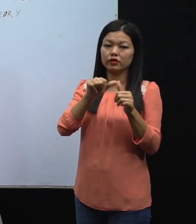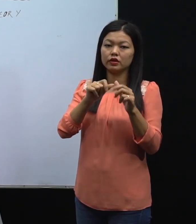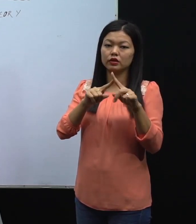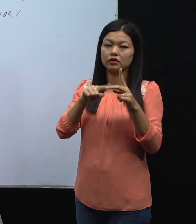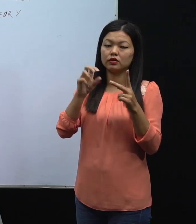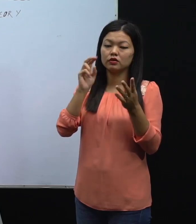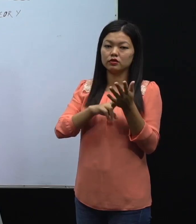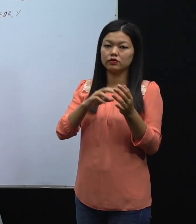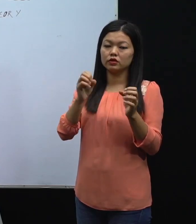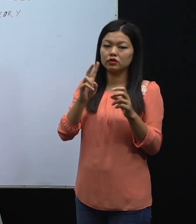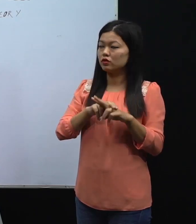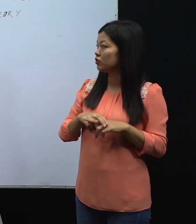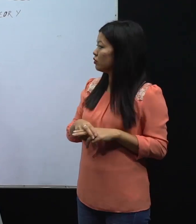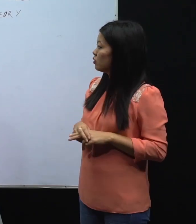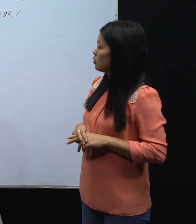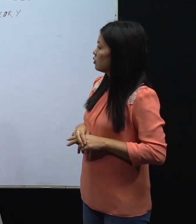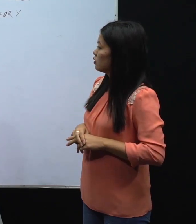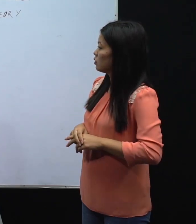six postulates.